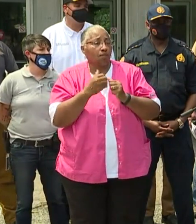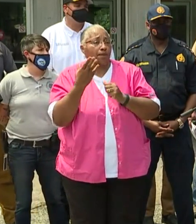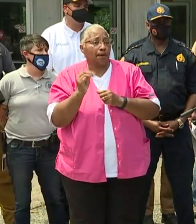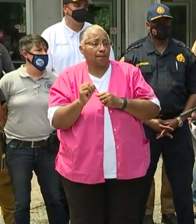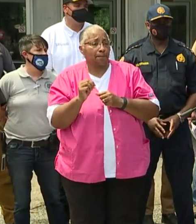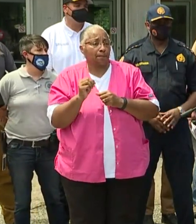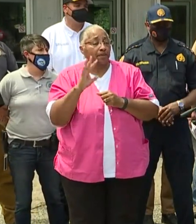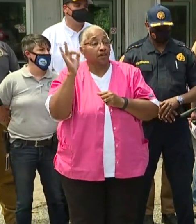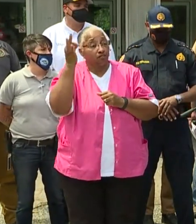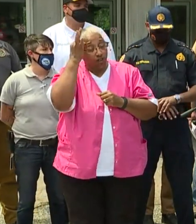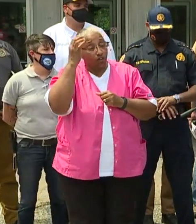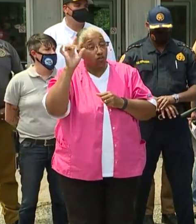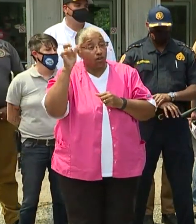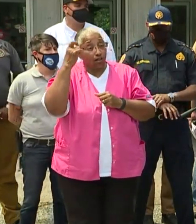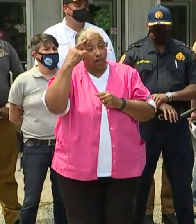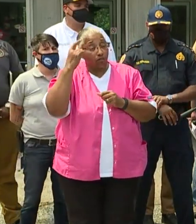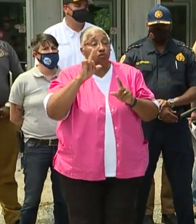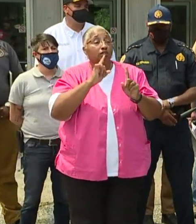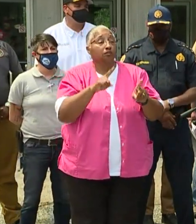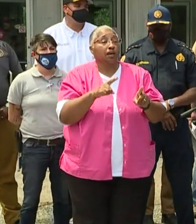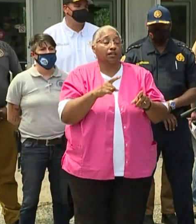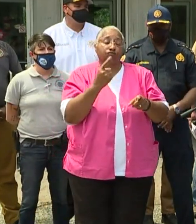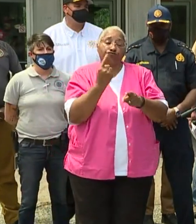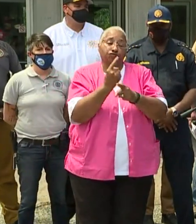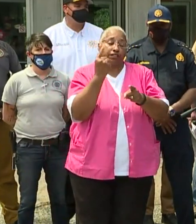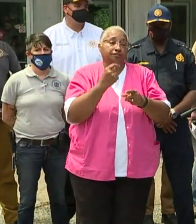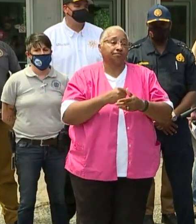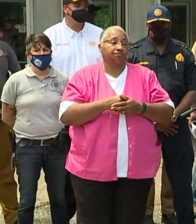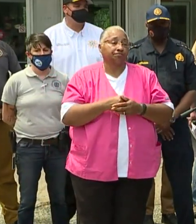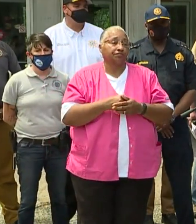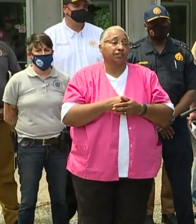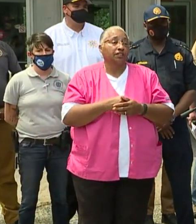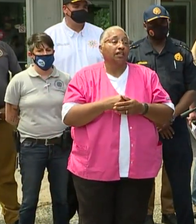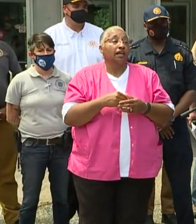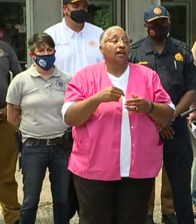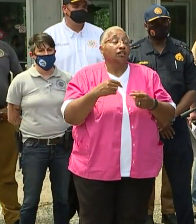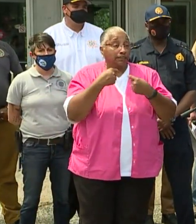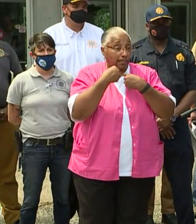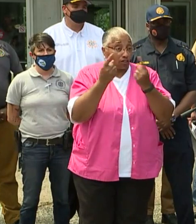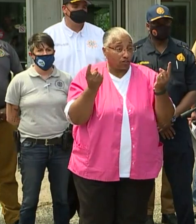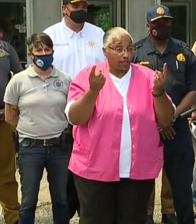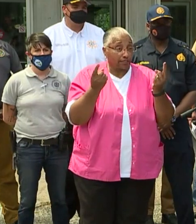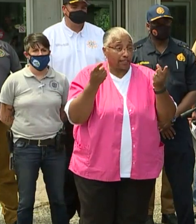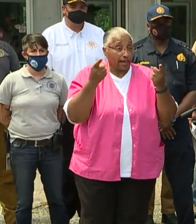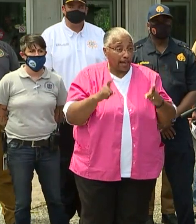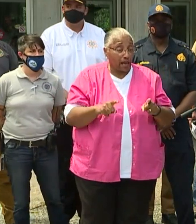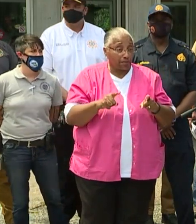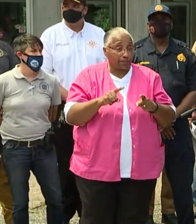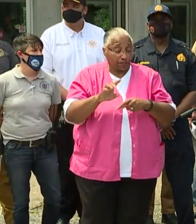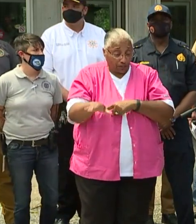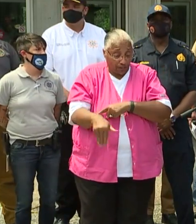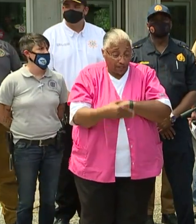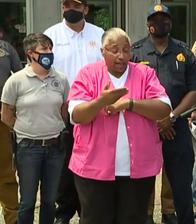response was right on. Having a declaration granted in the middle of the night,